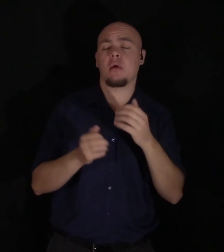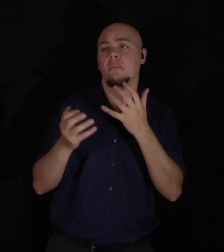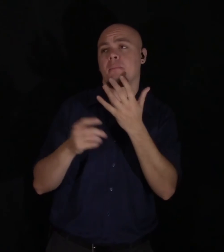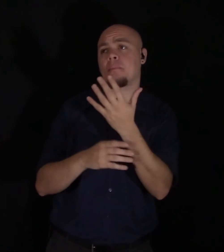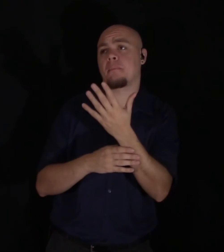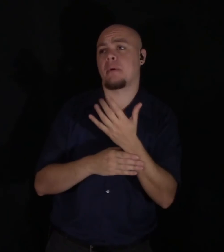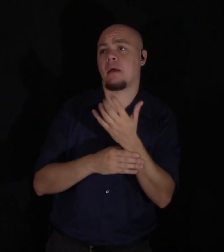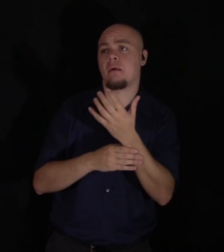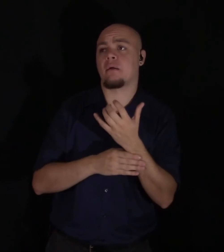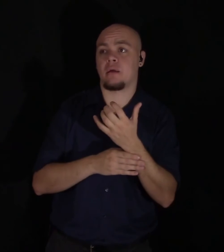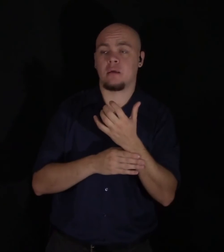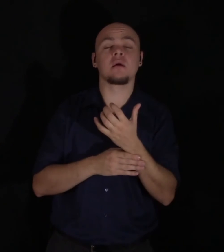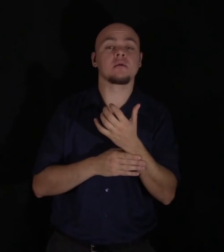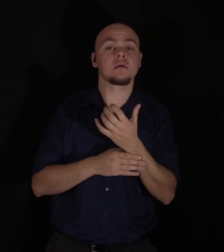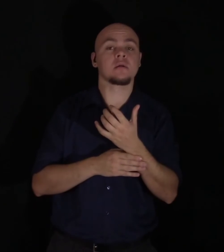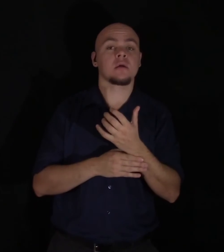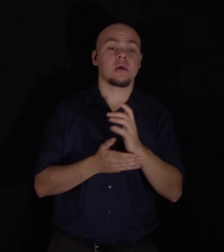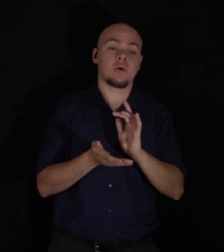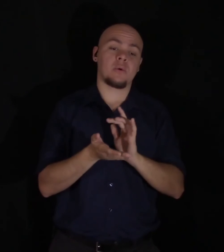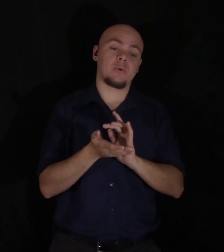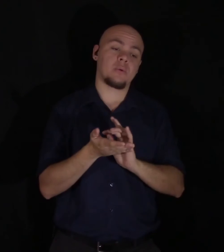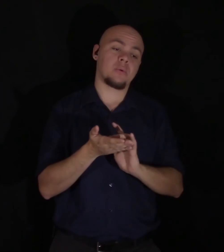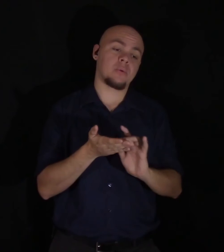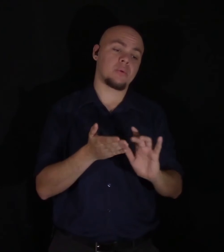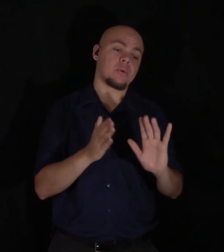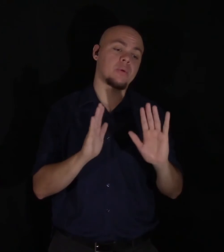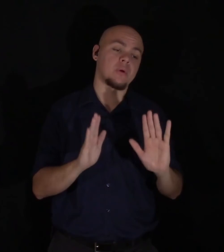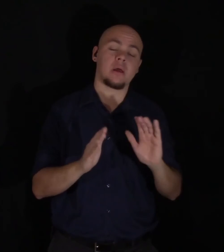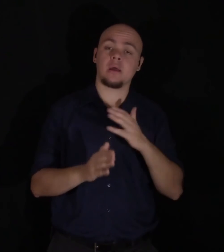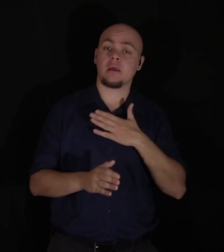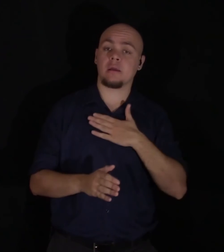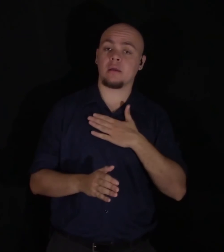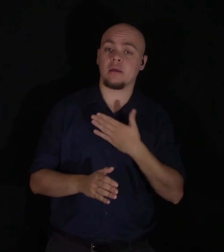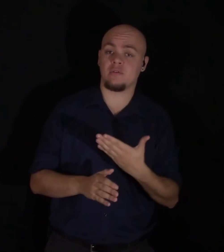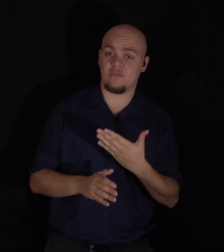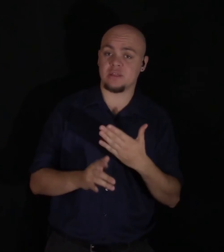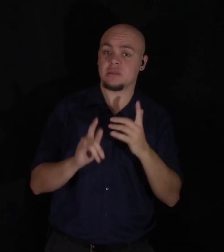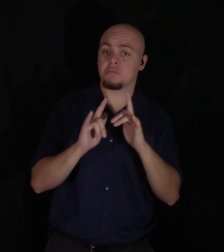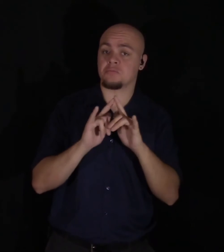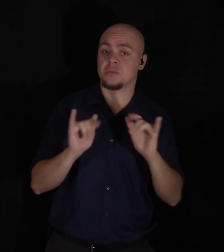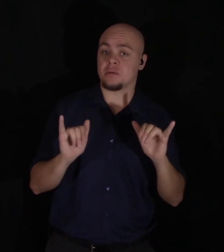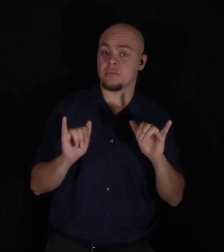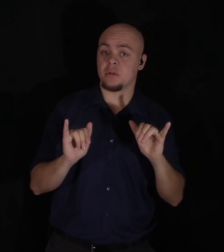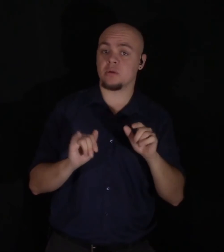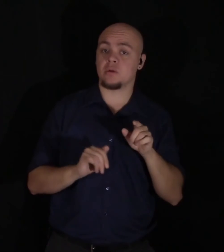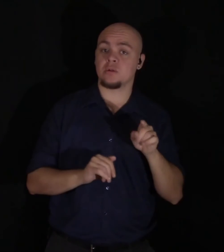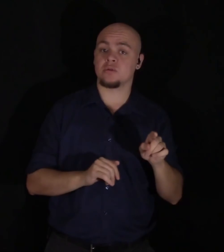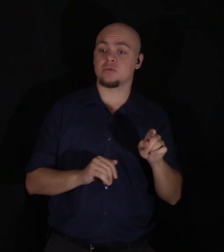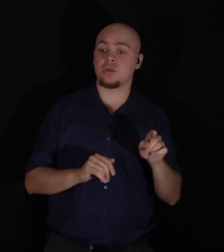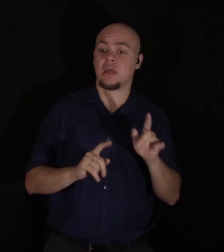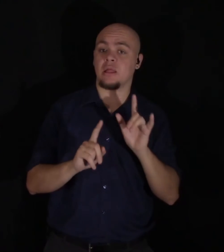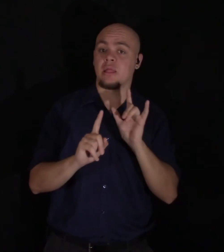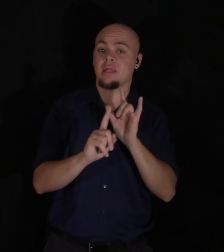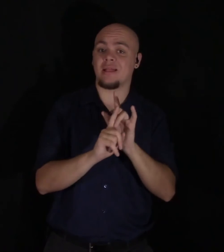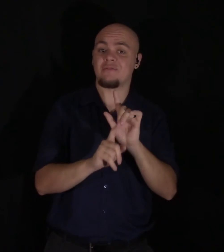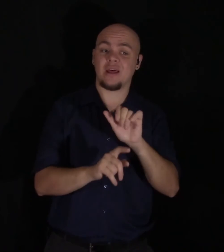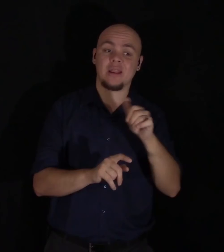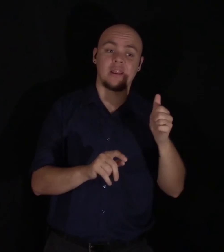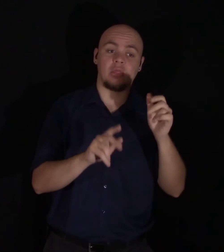entreated him to spare her, confessing at the same time that she loved another, but that he was